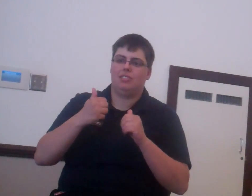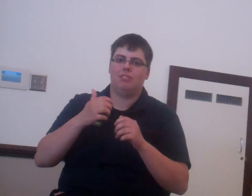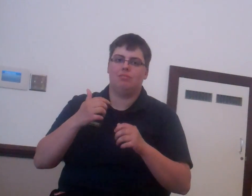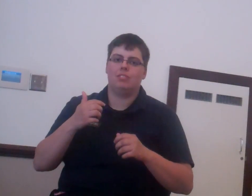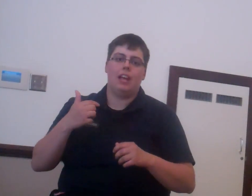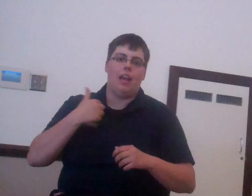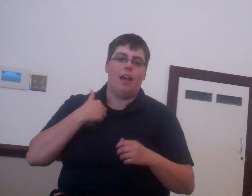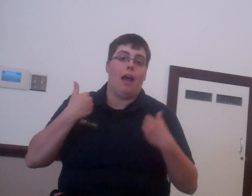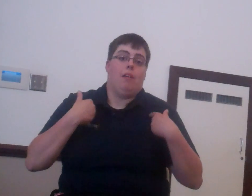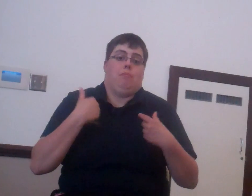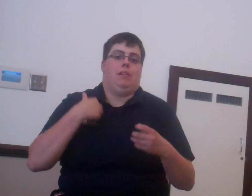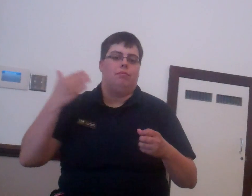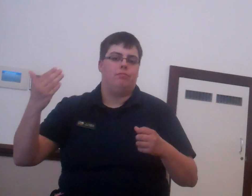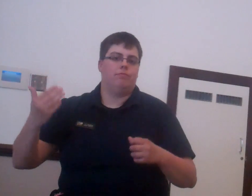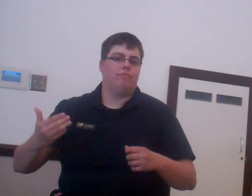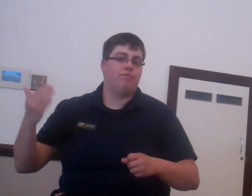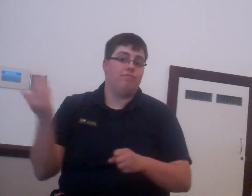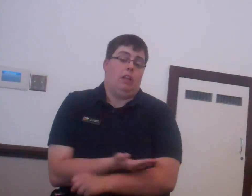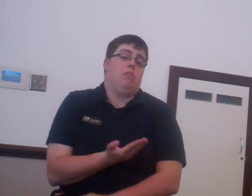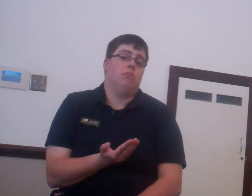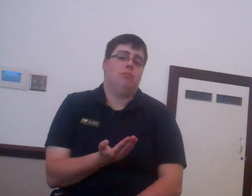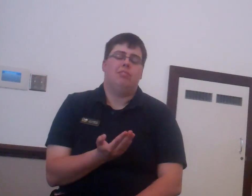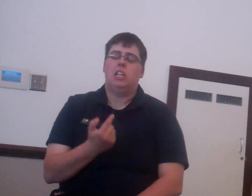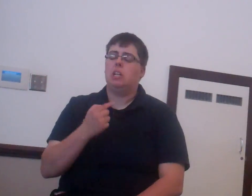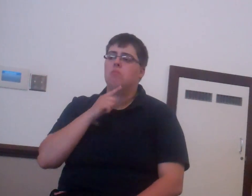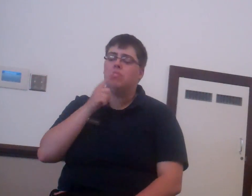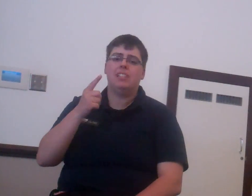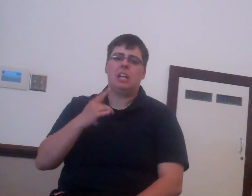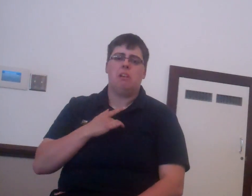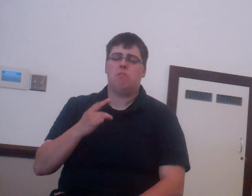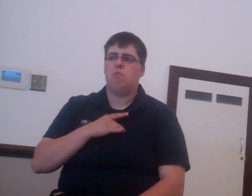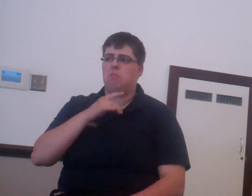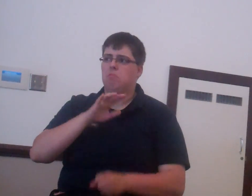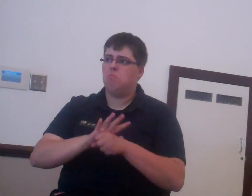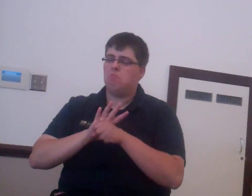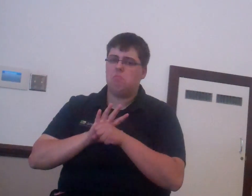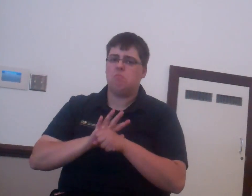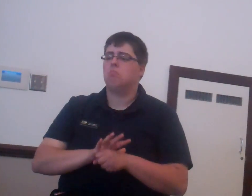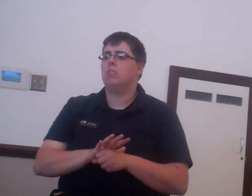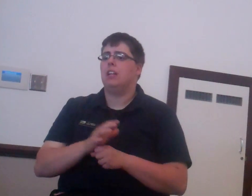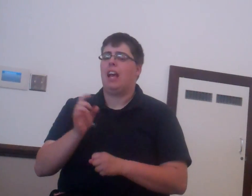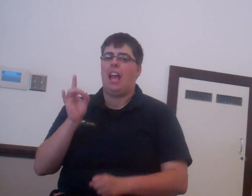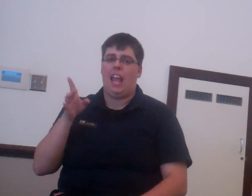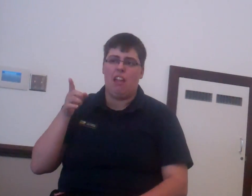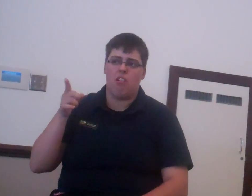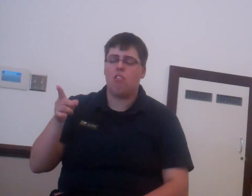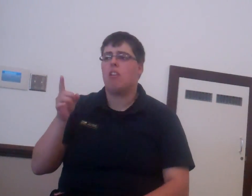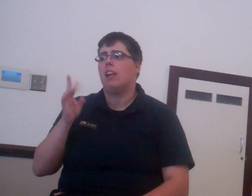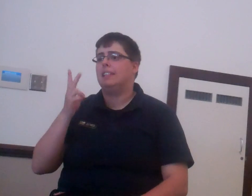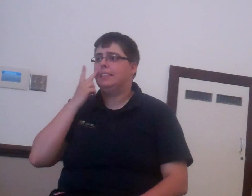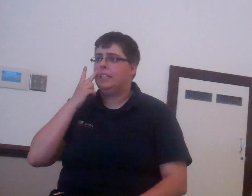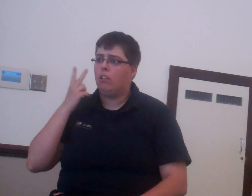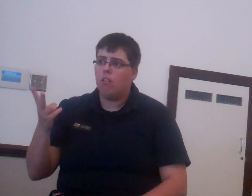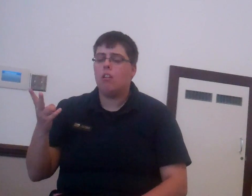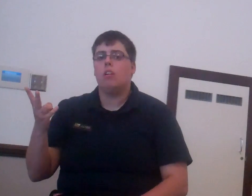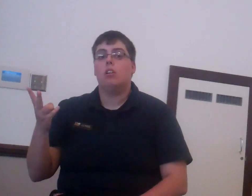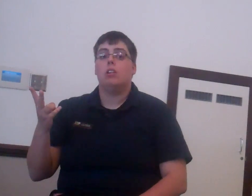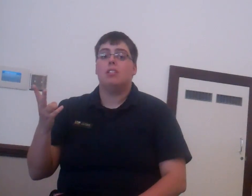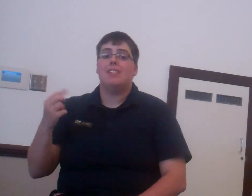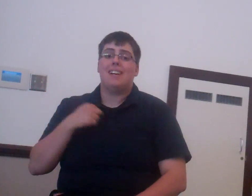I hate seeing her. I hate being at work when I know she's there. And like I've been there for 2 years, so I shouldn't be dreading